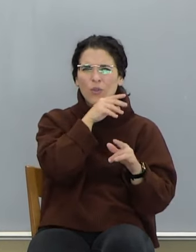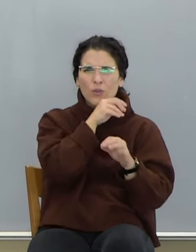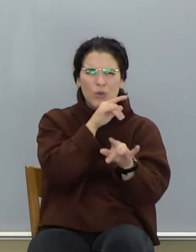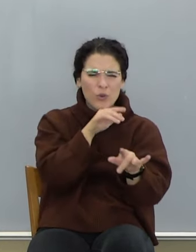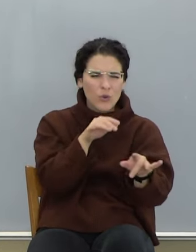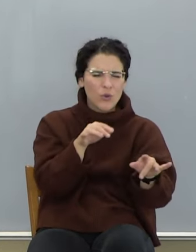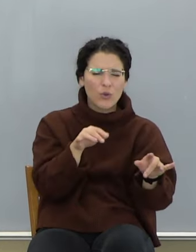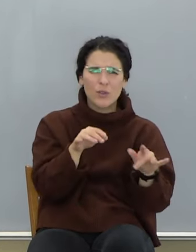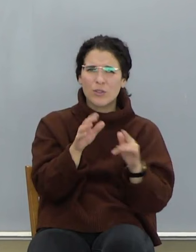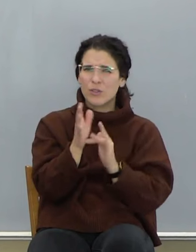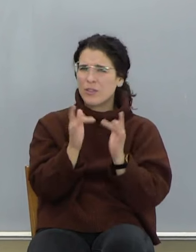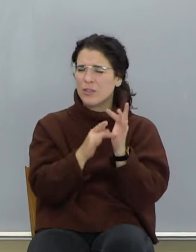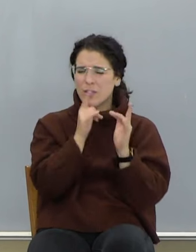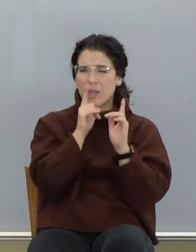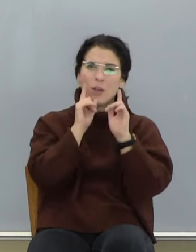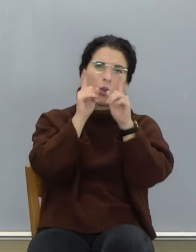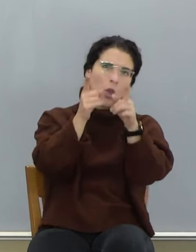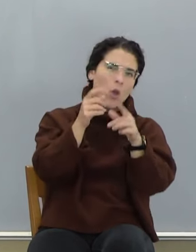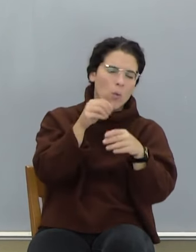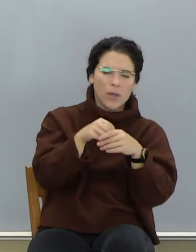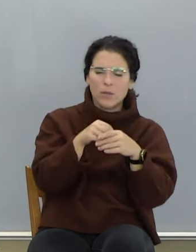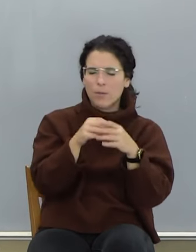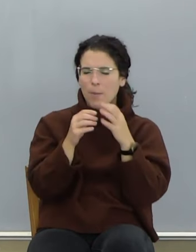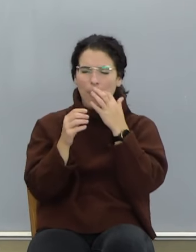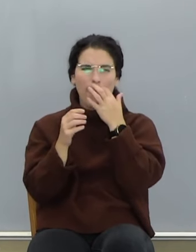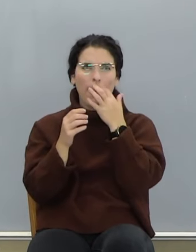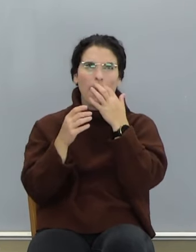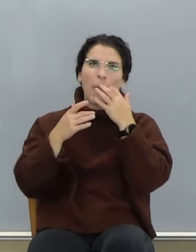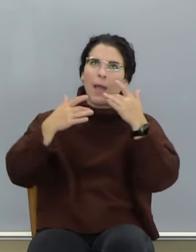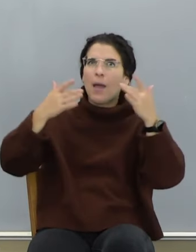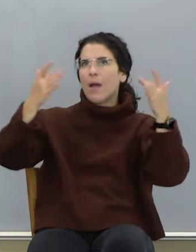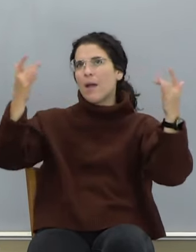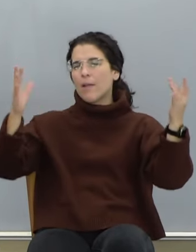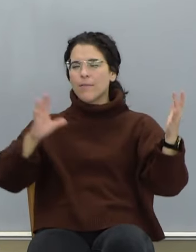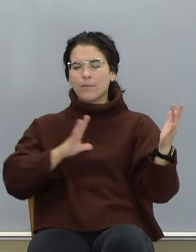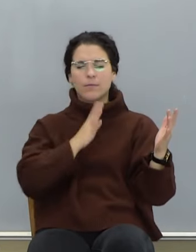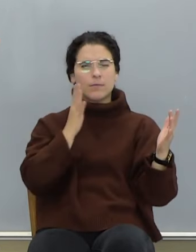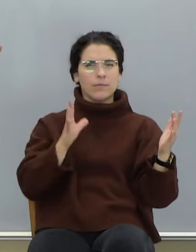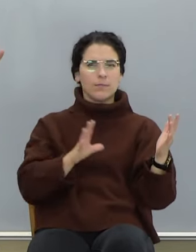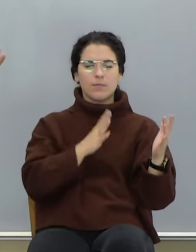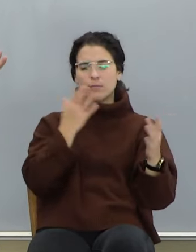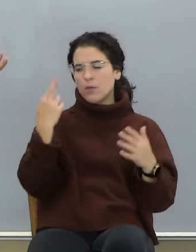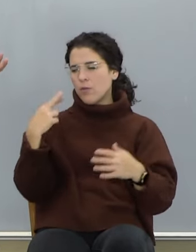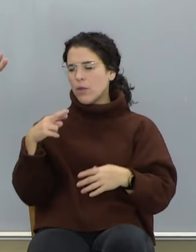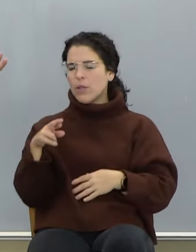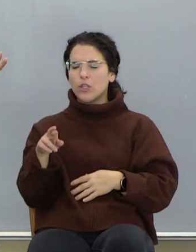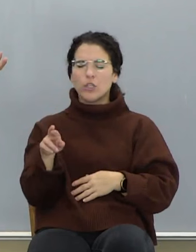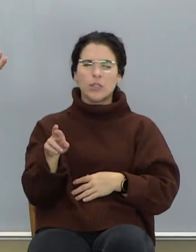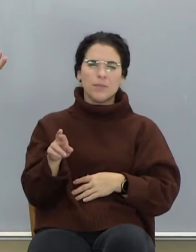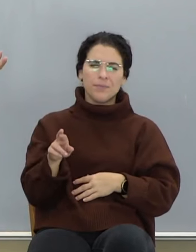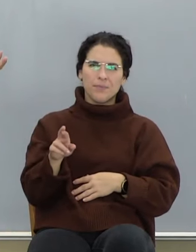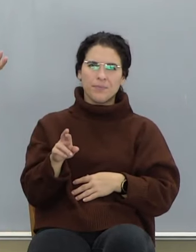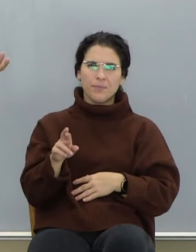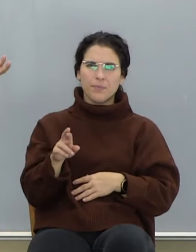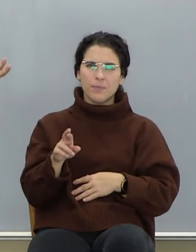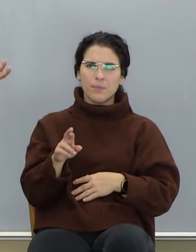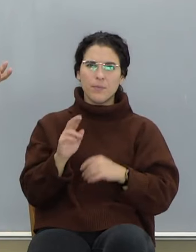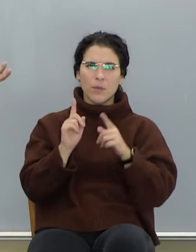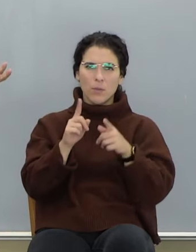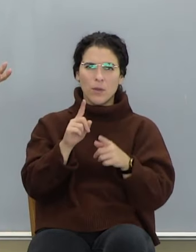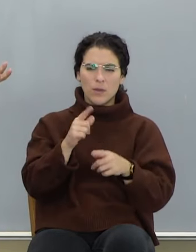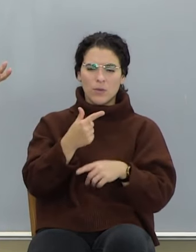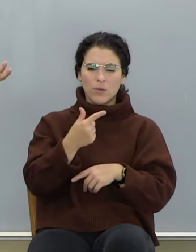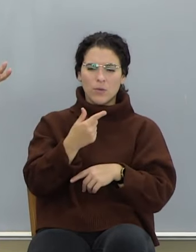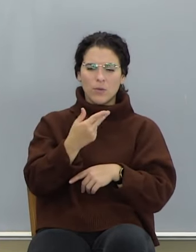Jesus didn't go into the grand halls of religion. He went to the